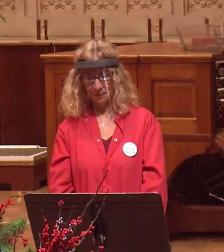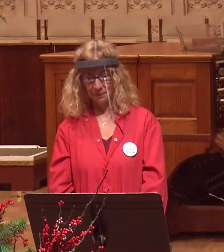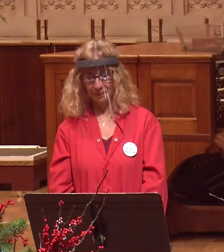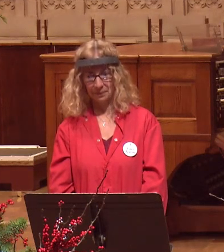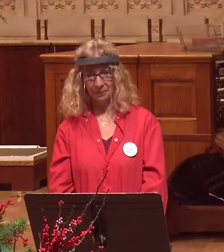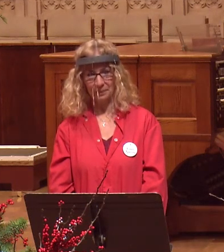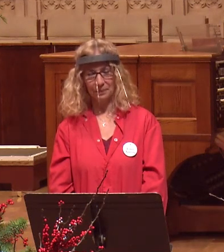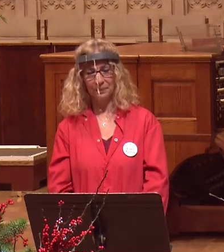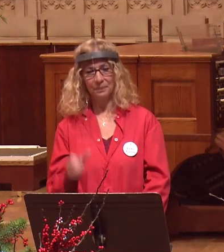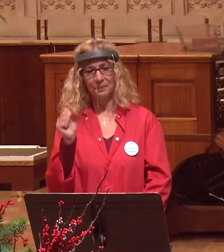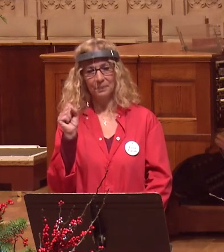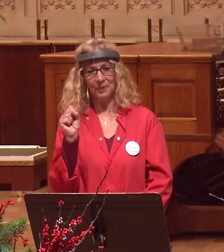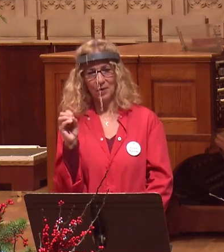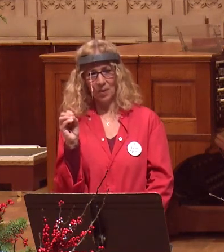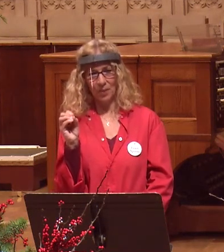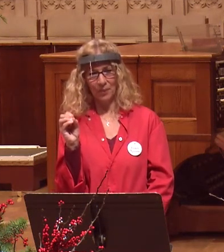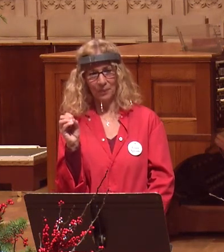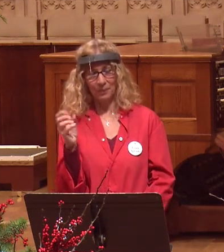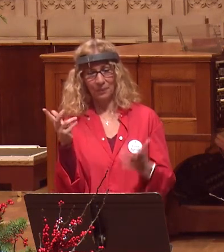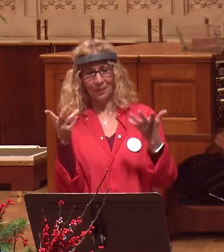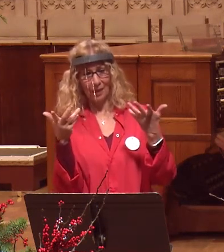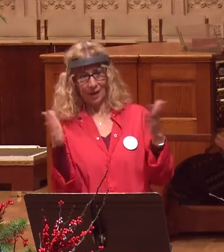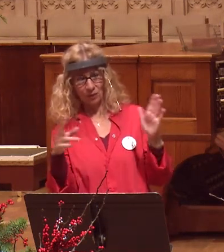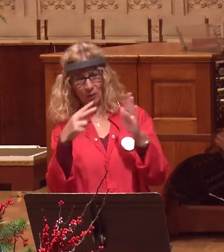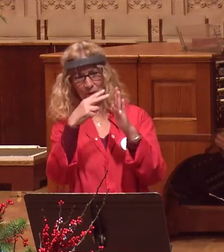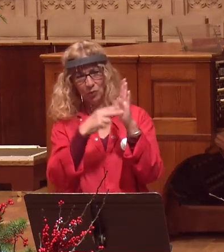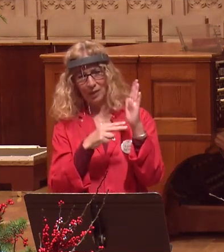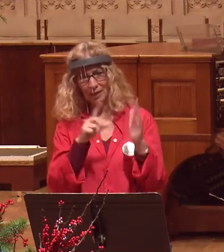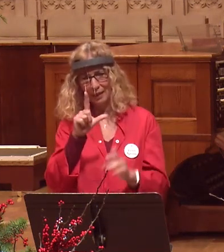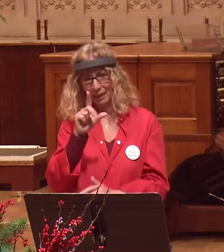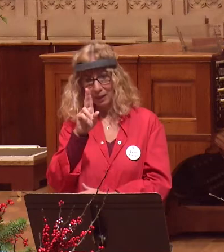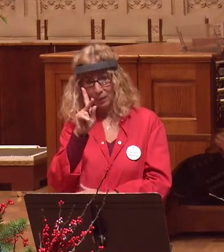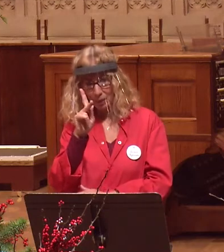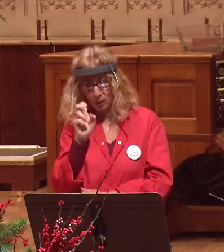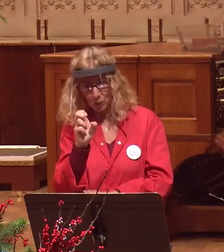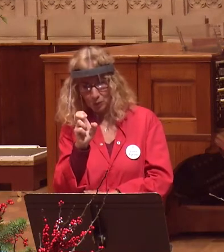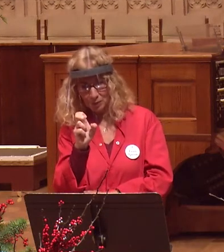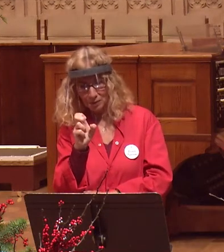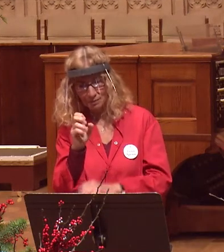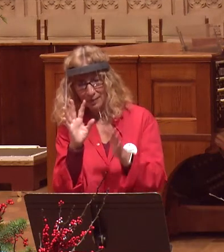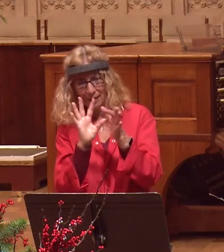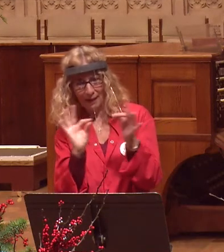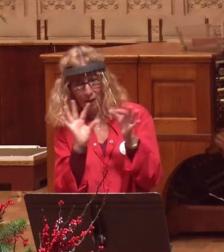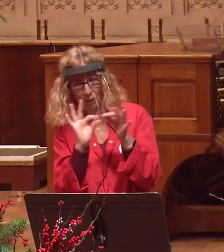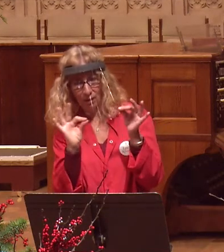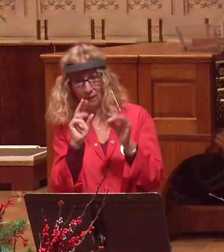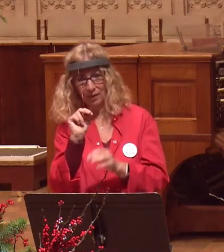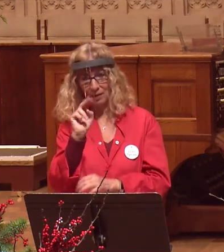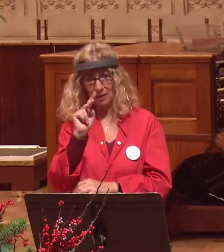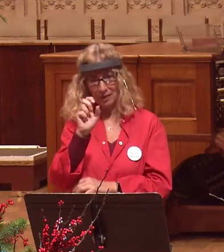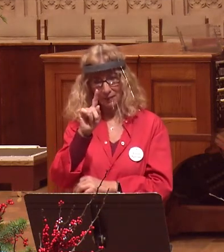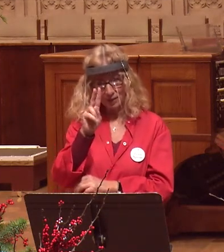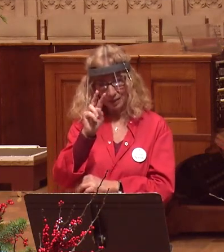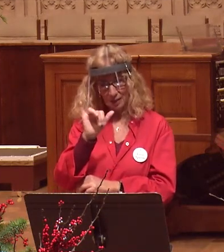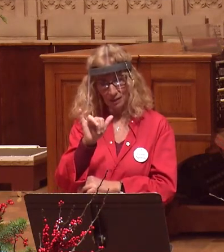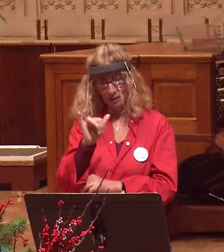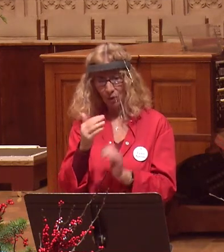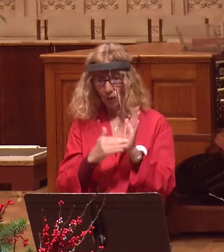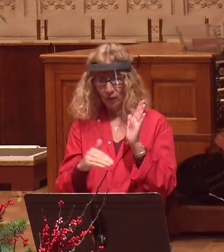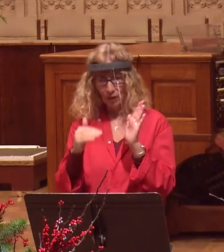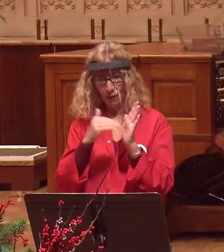So, after I was reading Luke's account of the Nativity over and over